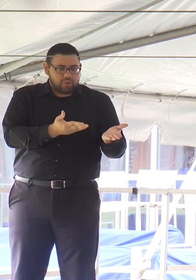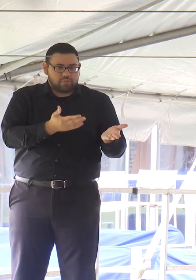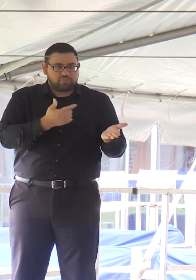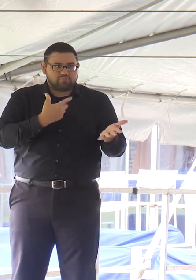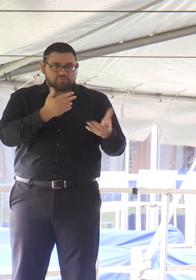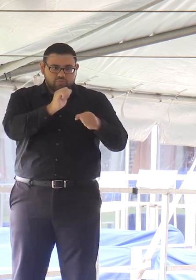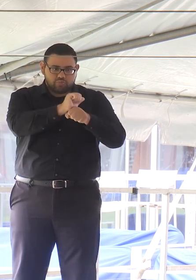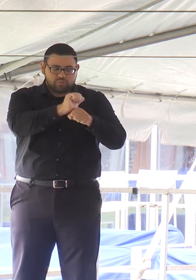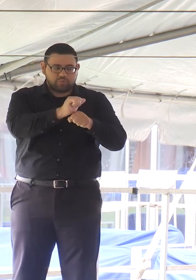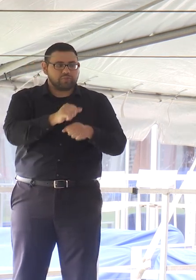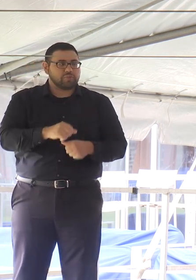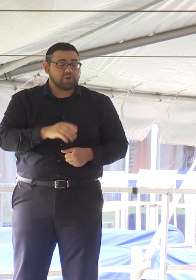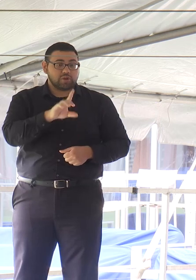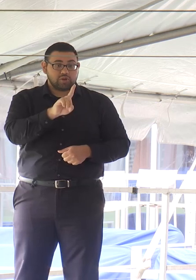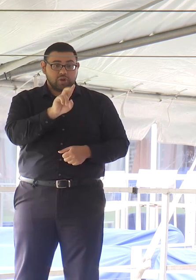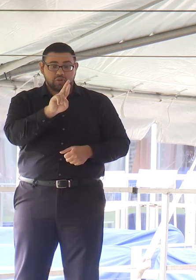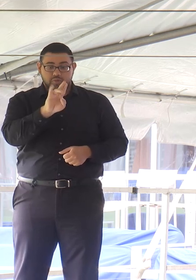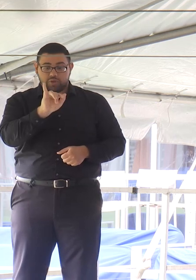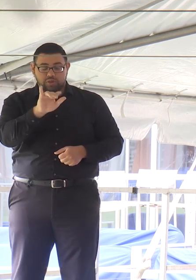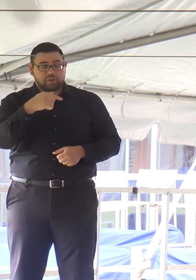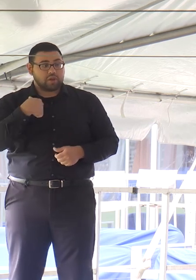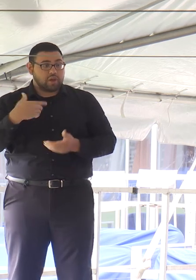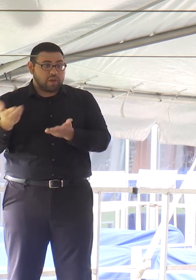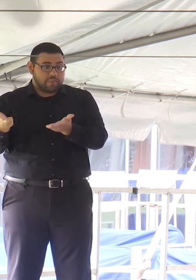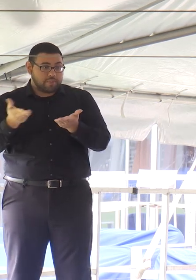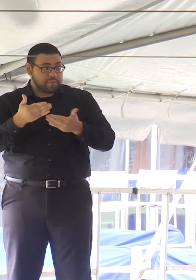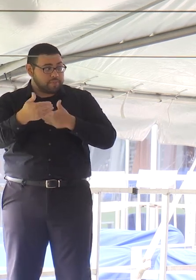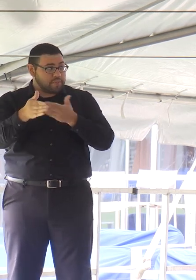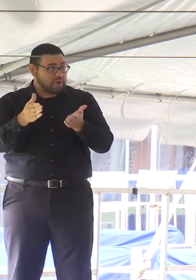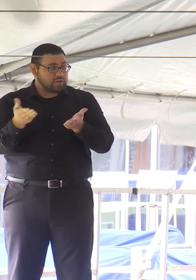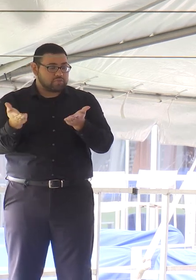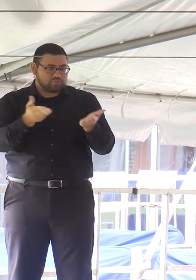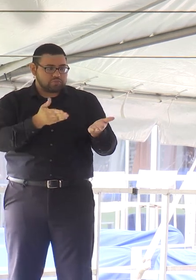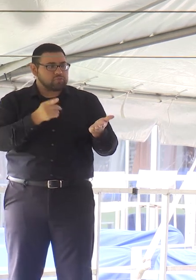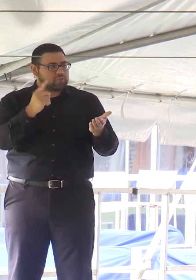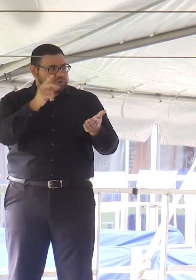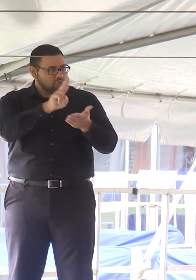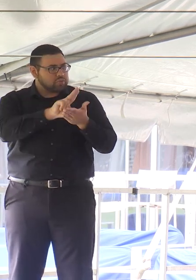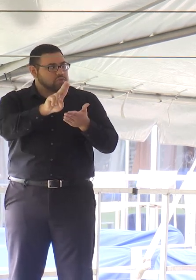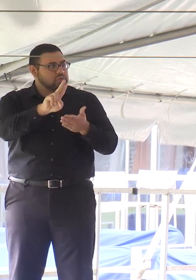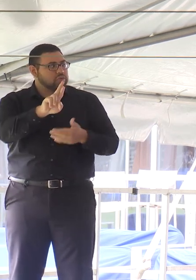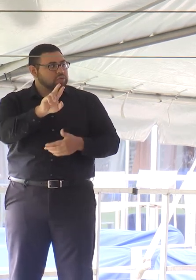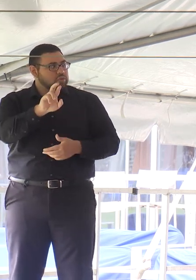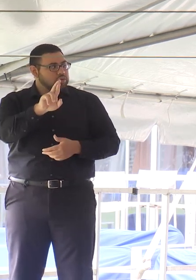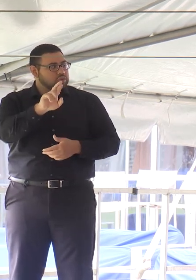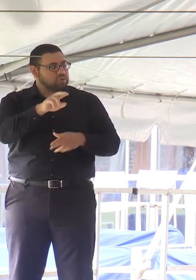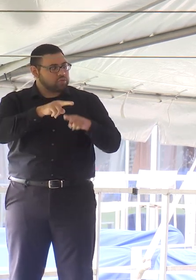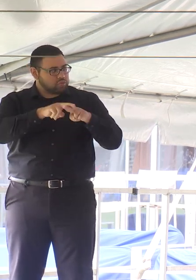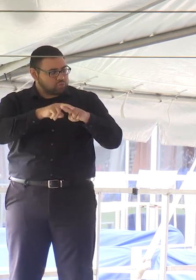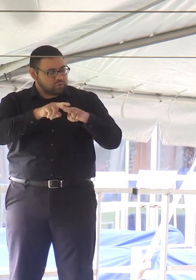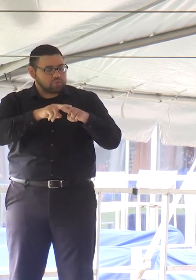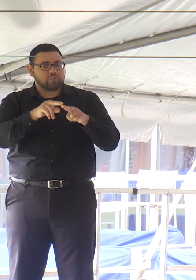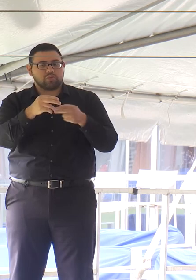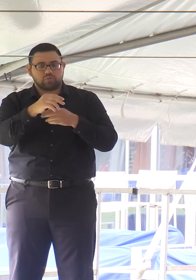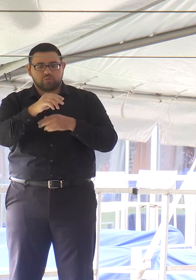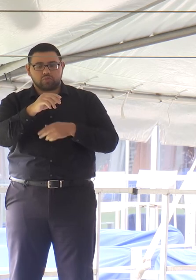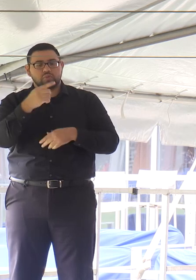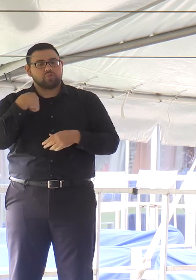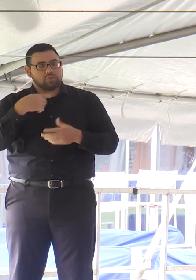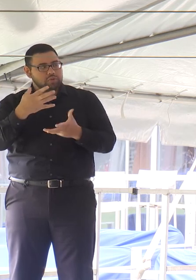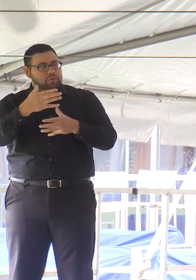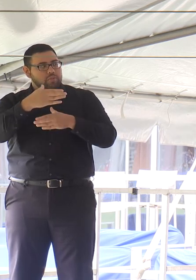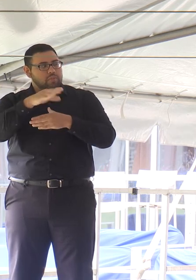But Dr. Bailey, I unloaded boxcars over where the university at railroad track by the chamber in Edinburgh. We used